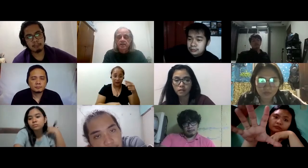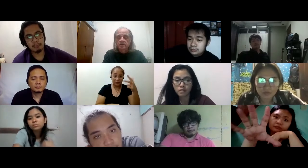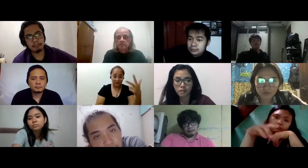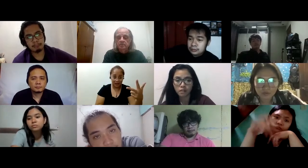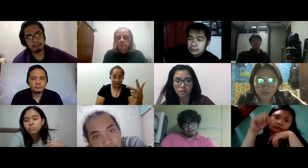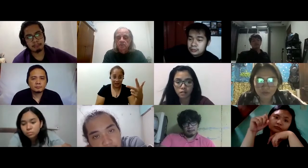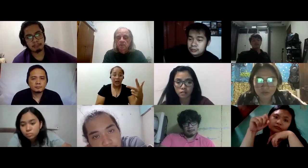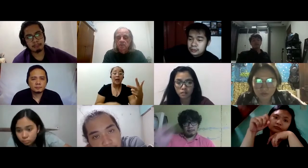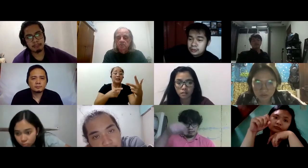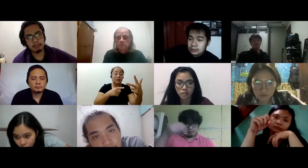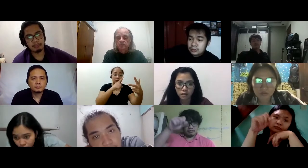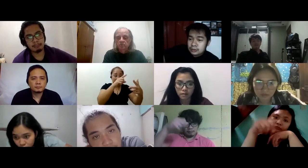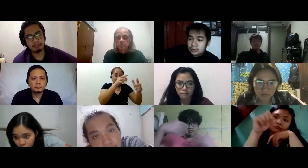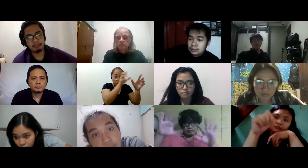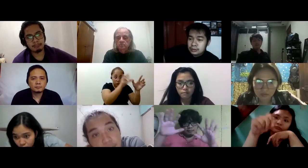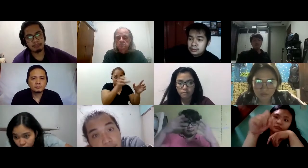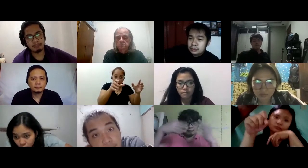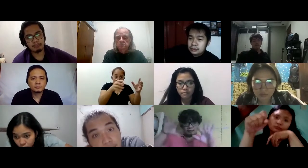president now,